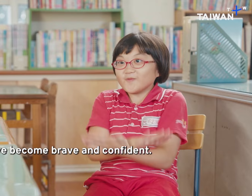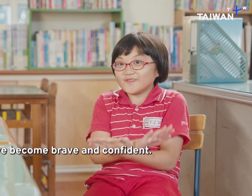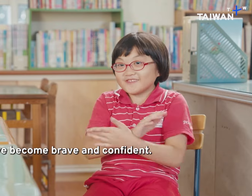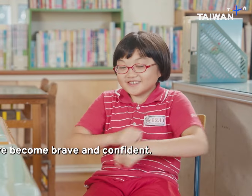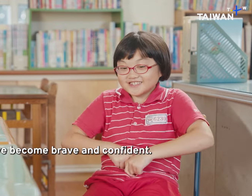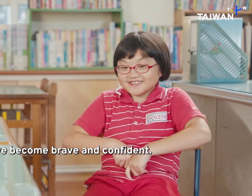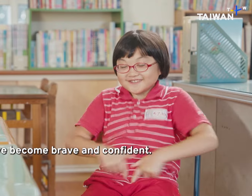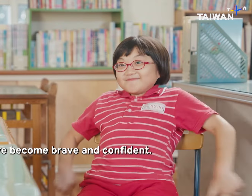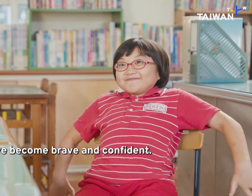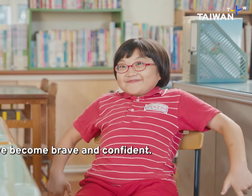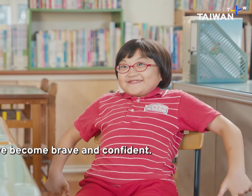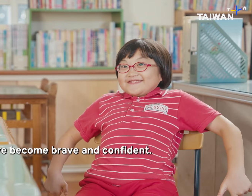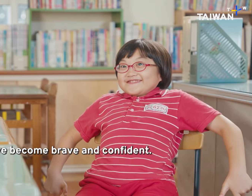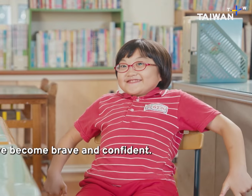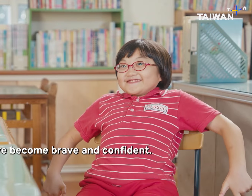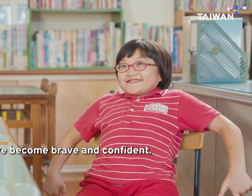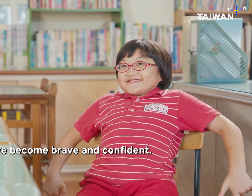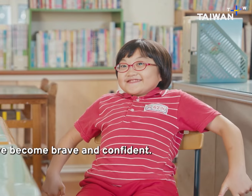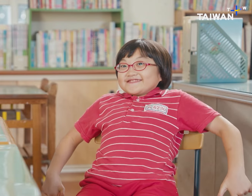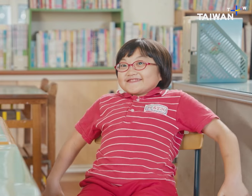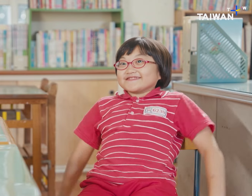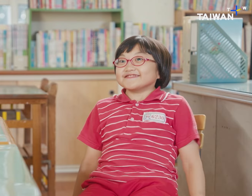become brave and confident.